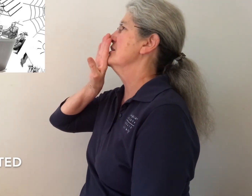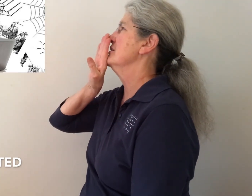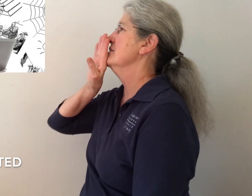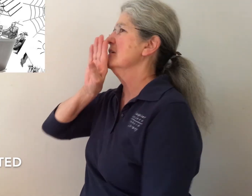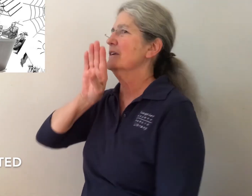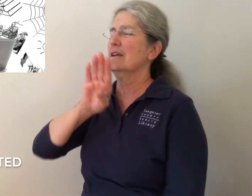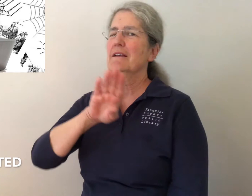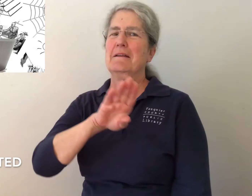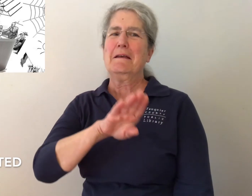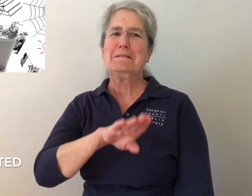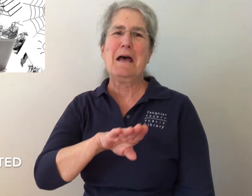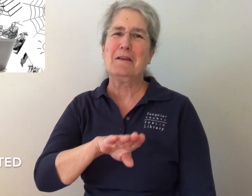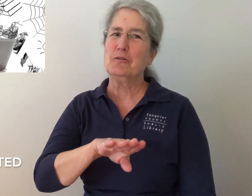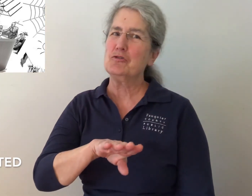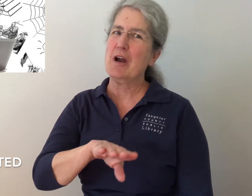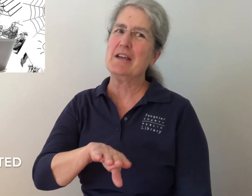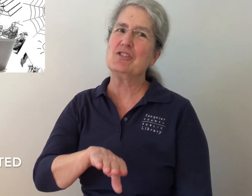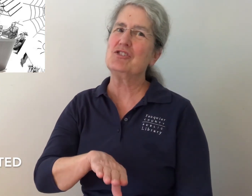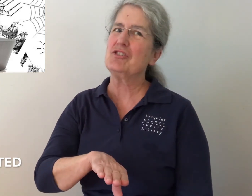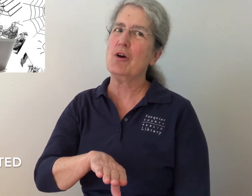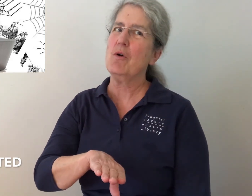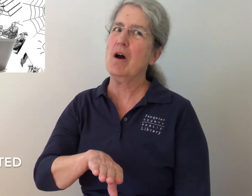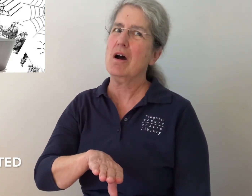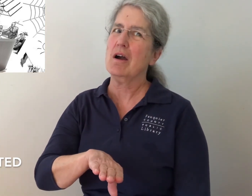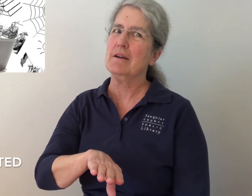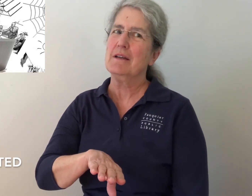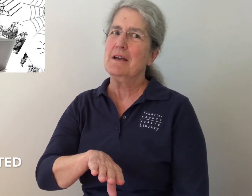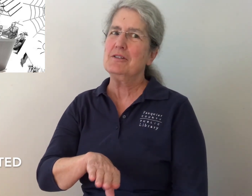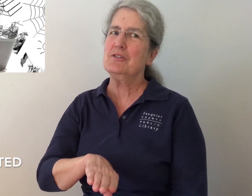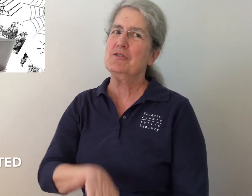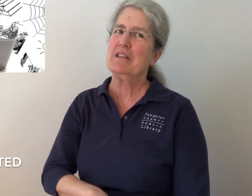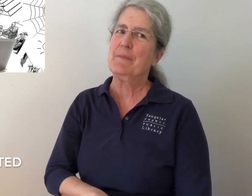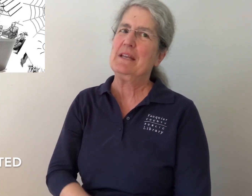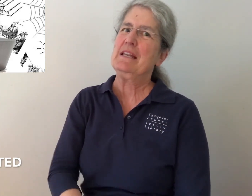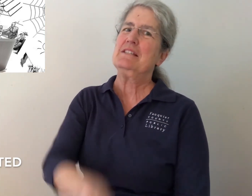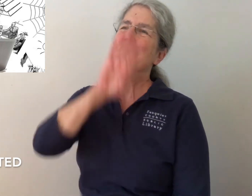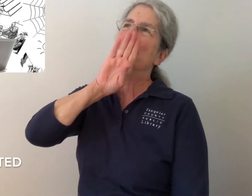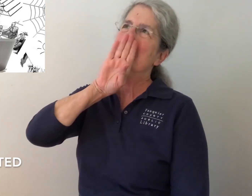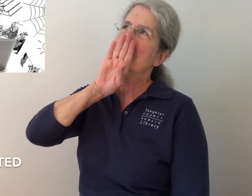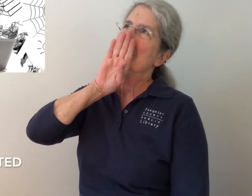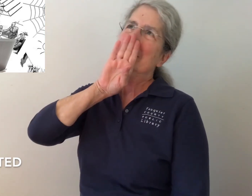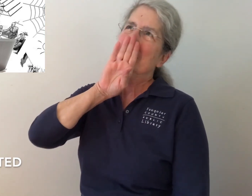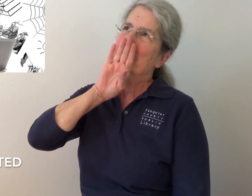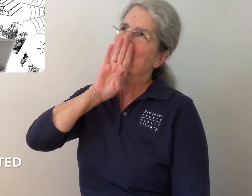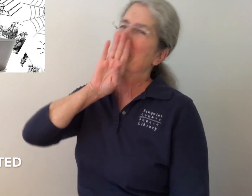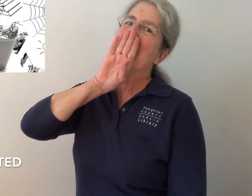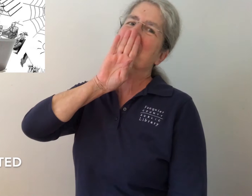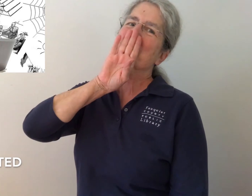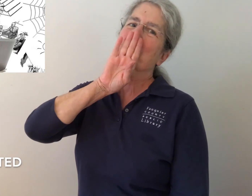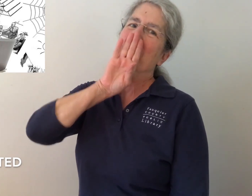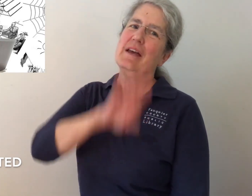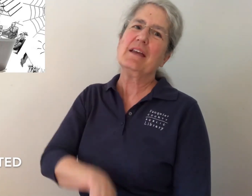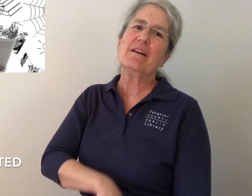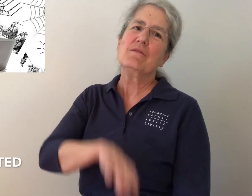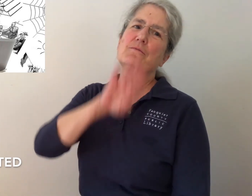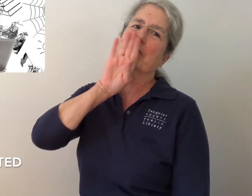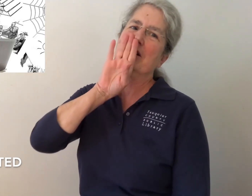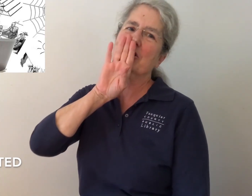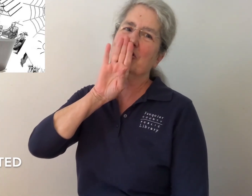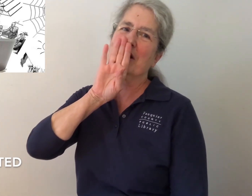Frustrated. It's like you're trying so hard to do something and it just blocks your way.